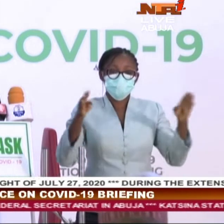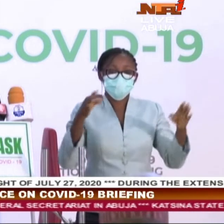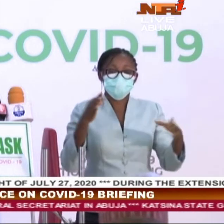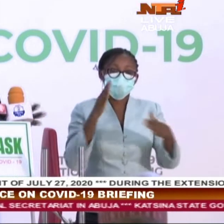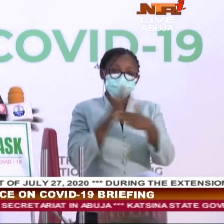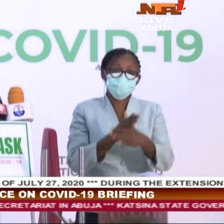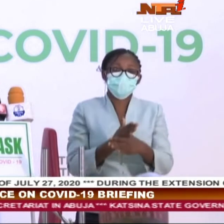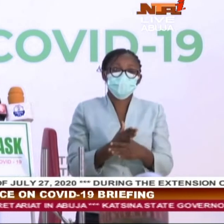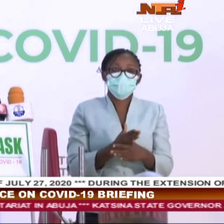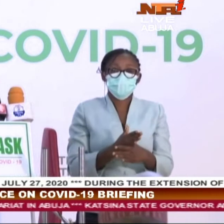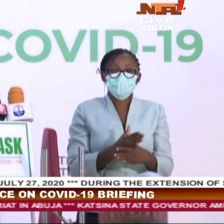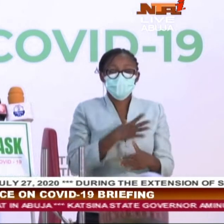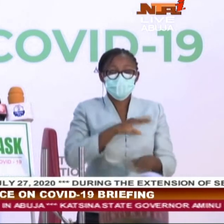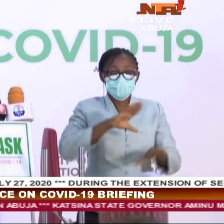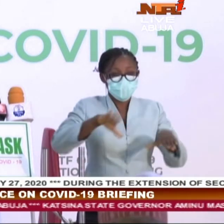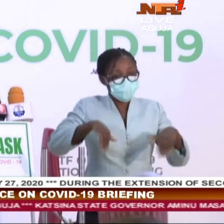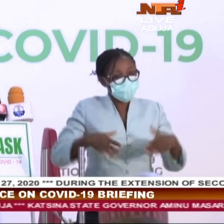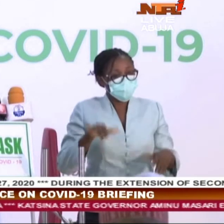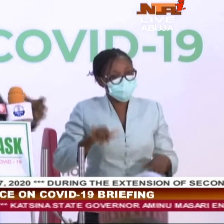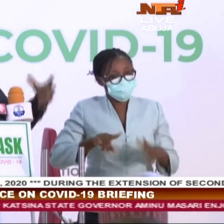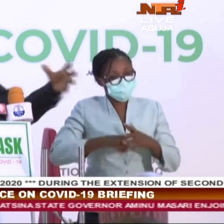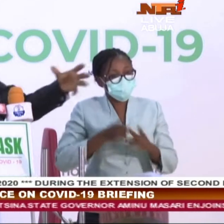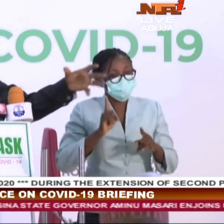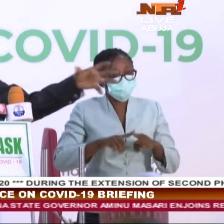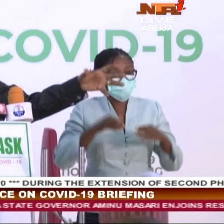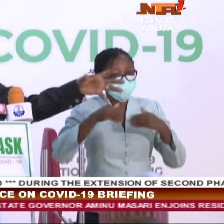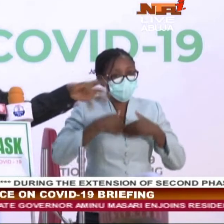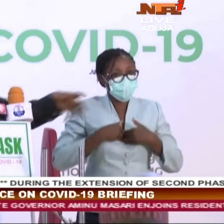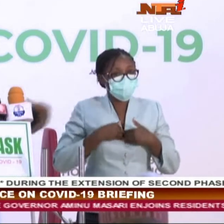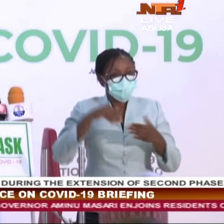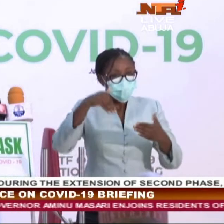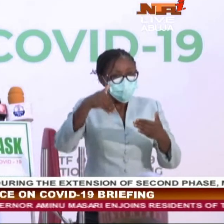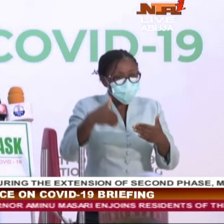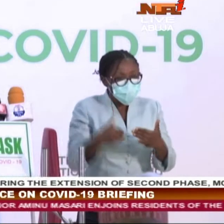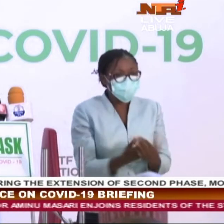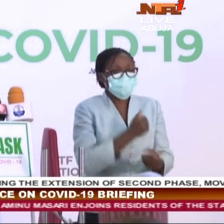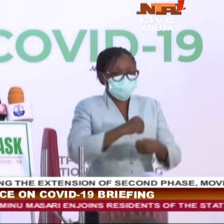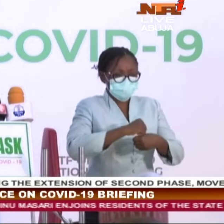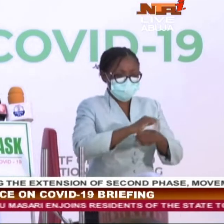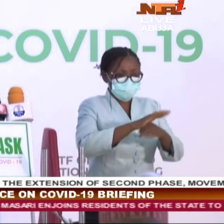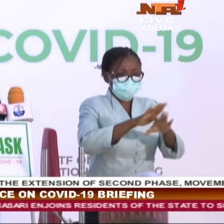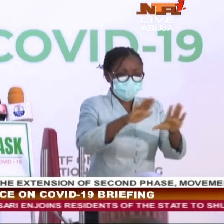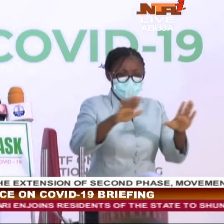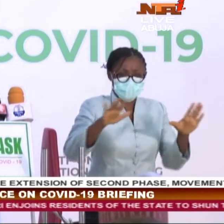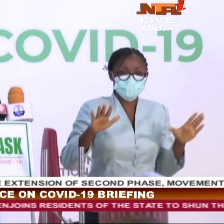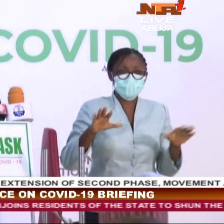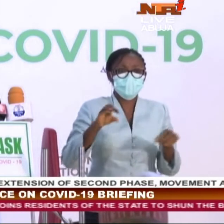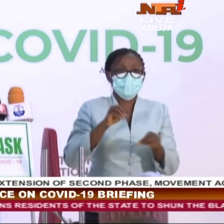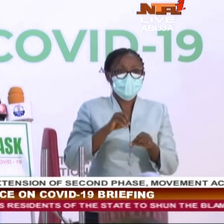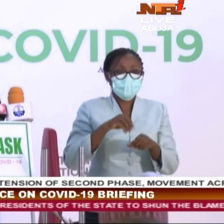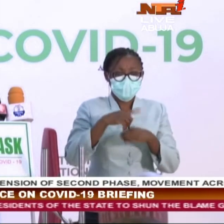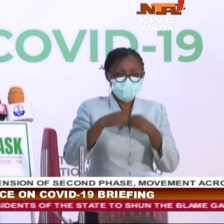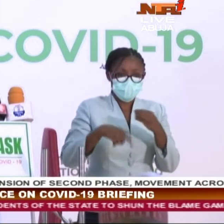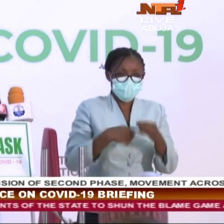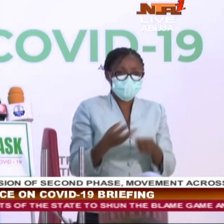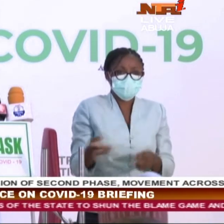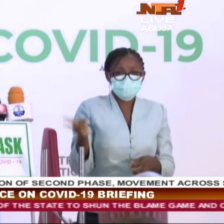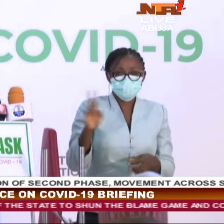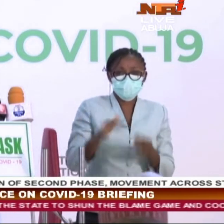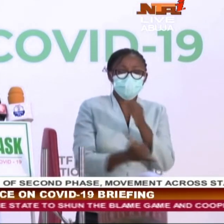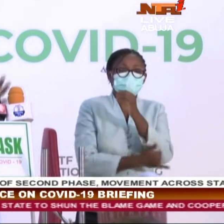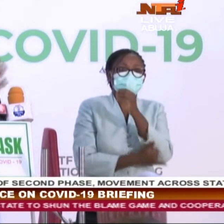sudden they begin to witness resurgence of spikes of infections around certain